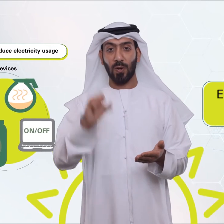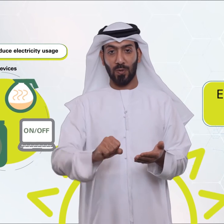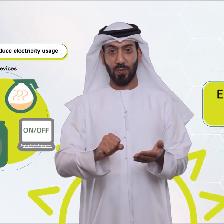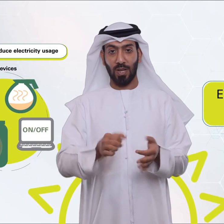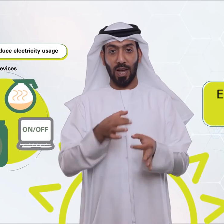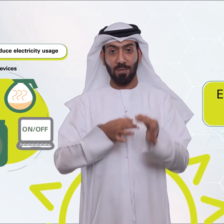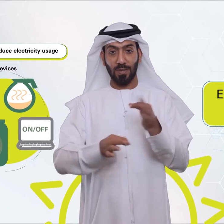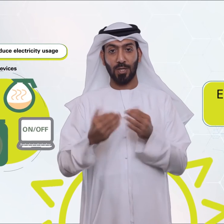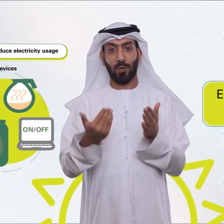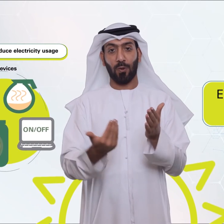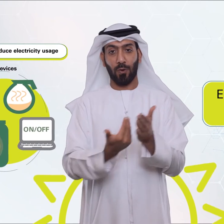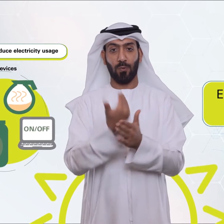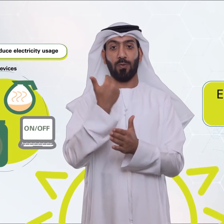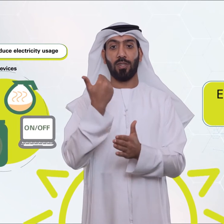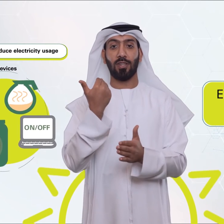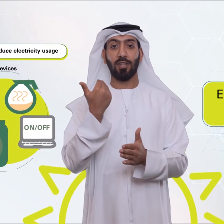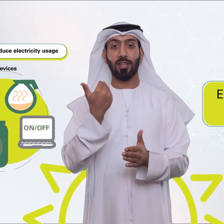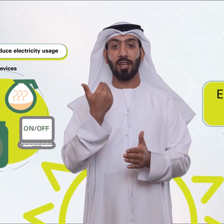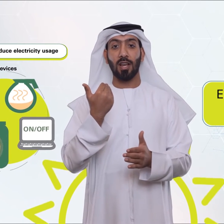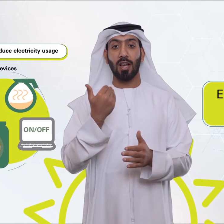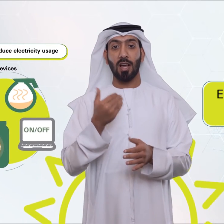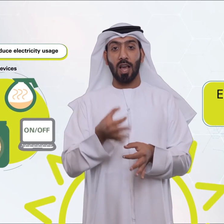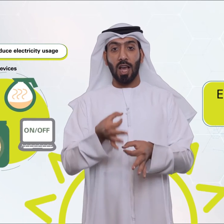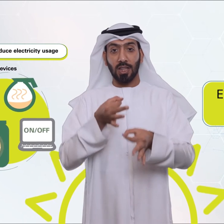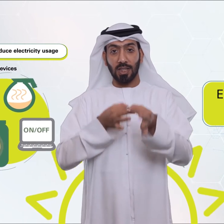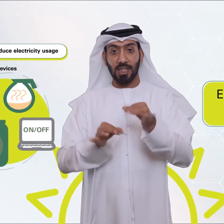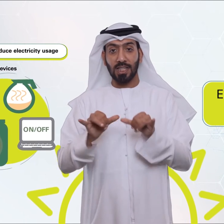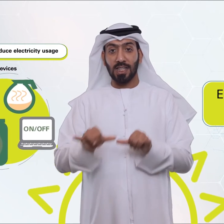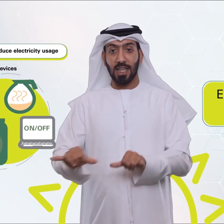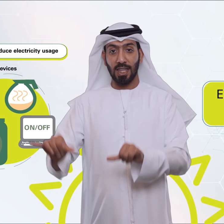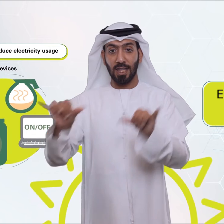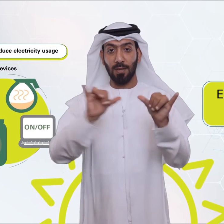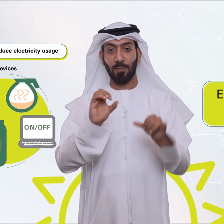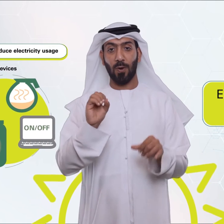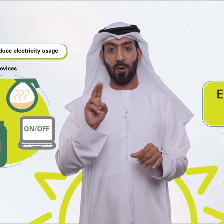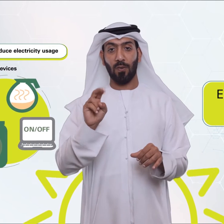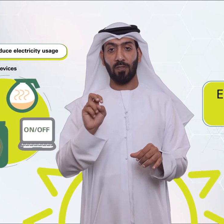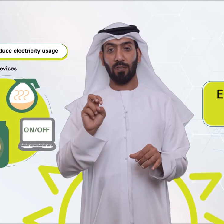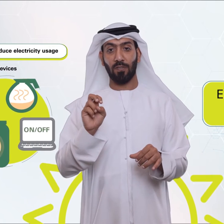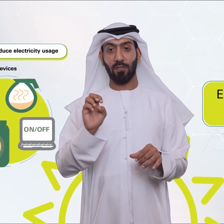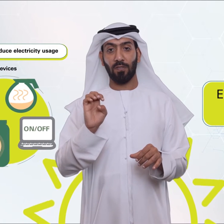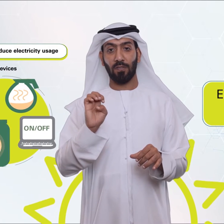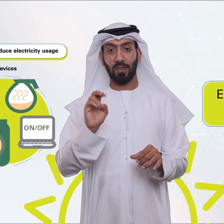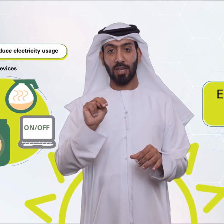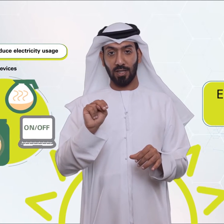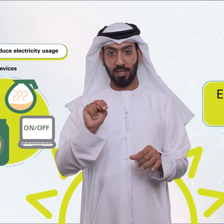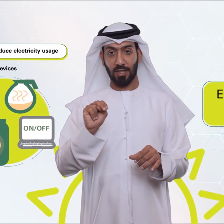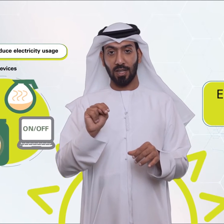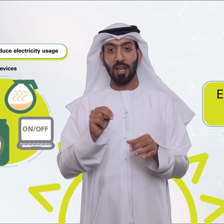rationalize energy consumption, or replace old devices with modern energy saving devices. For example, it is recommended